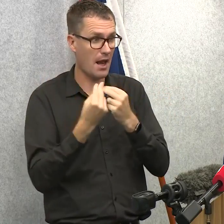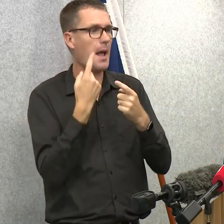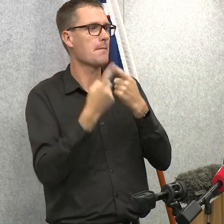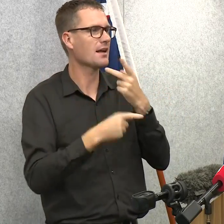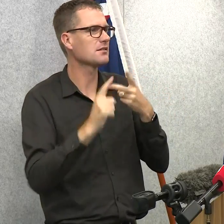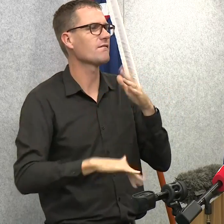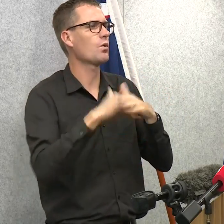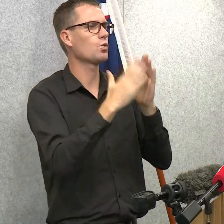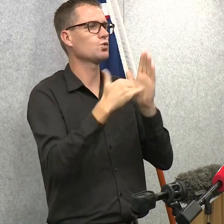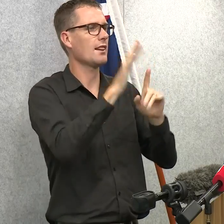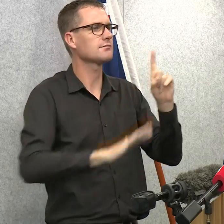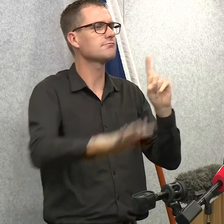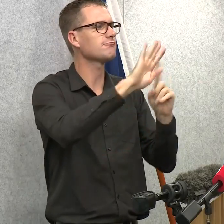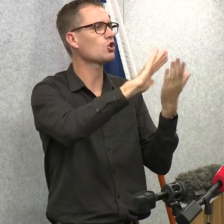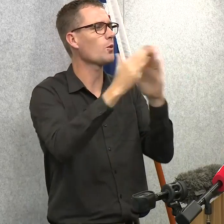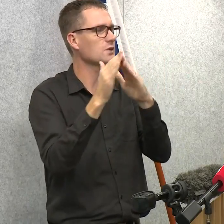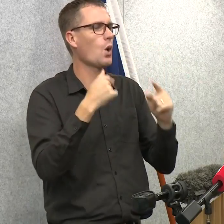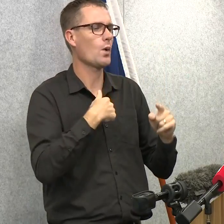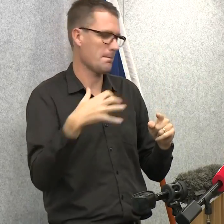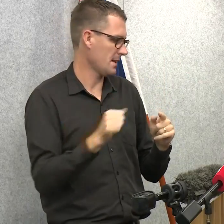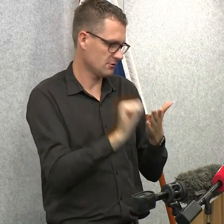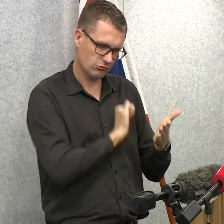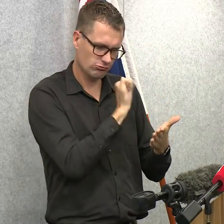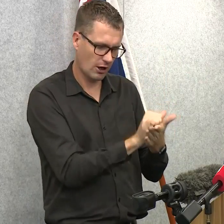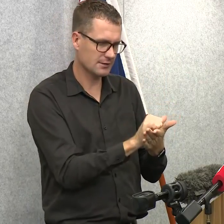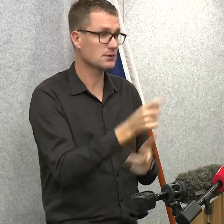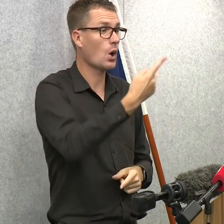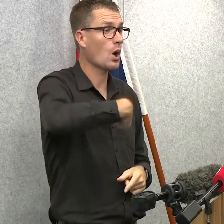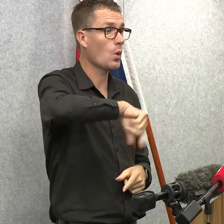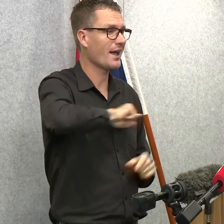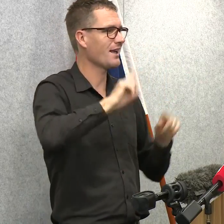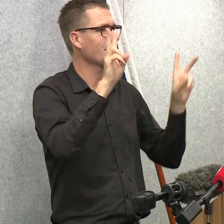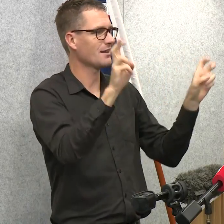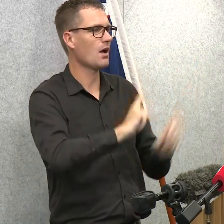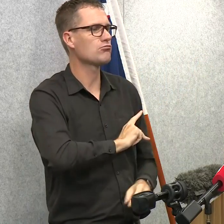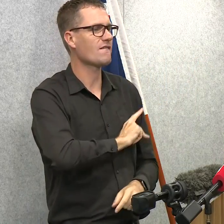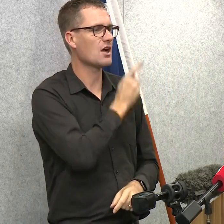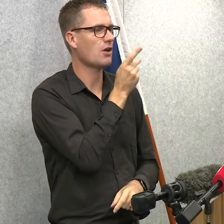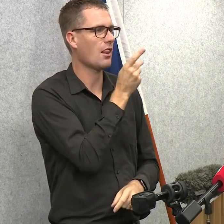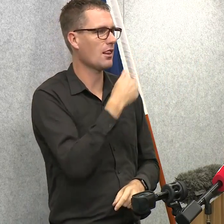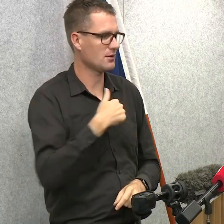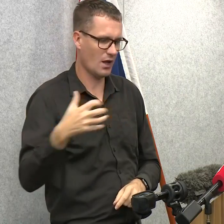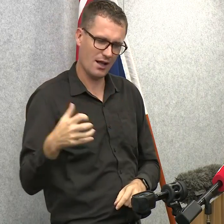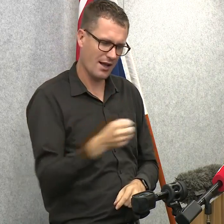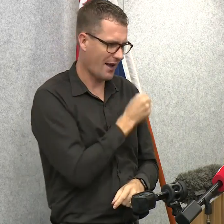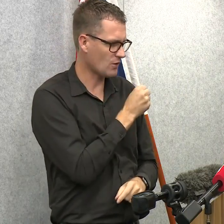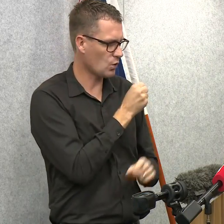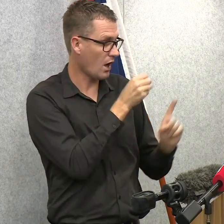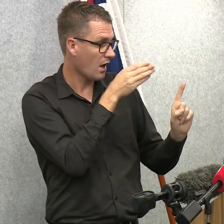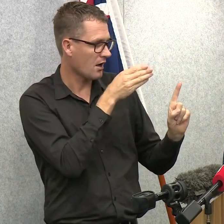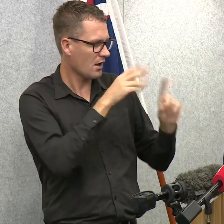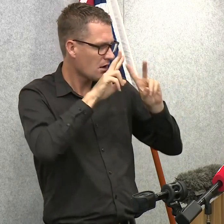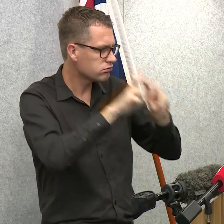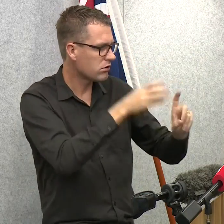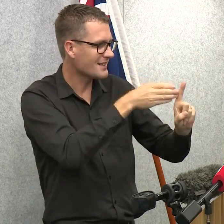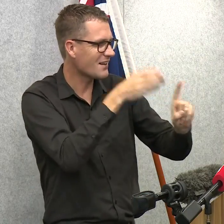to get this right. We are professionals, so we have to get the identifications absolutely correct.